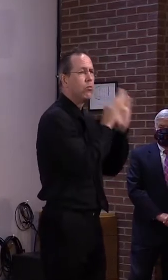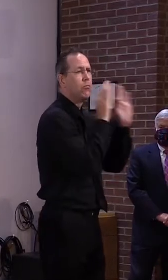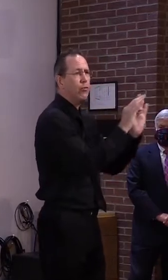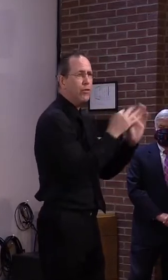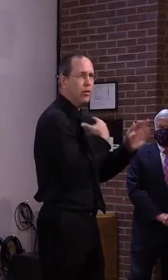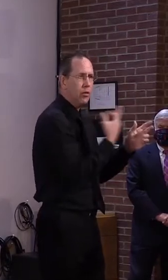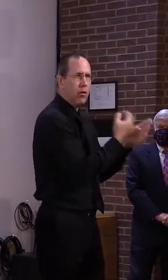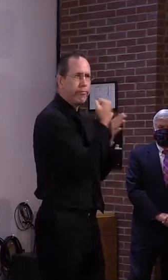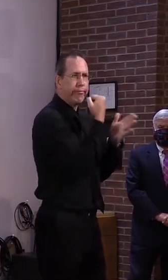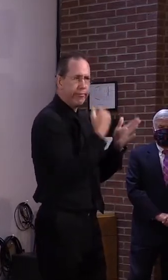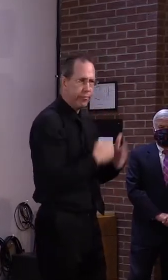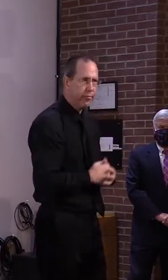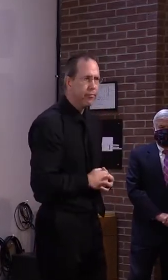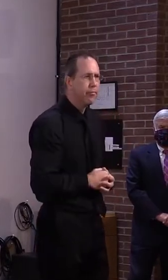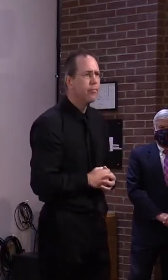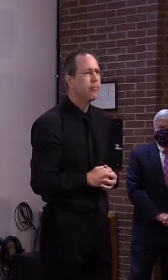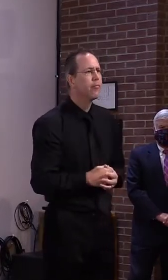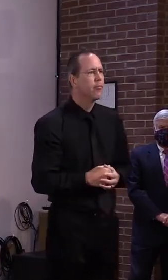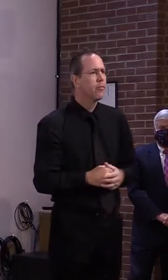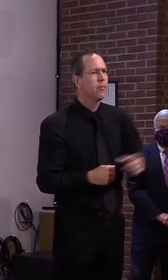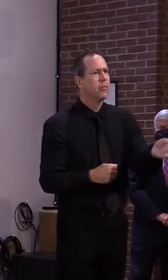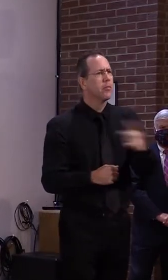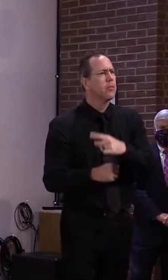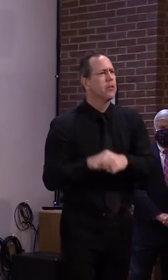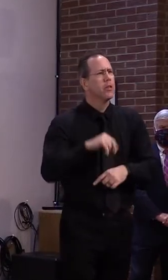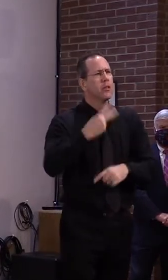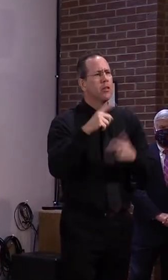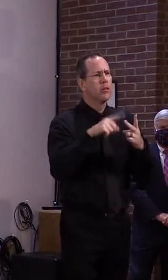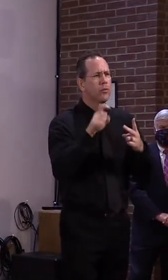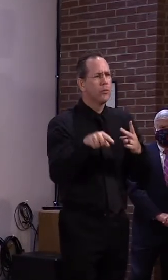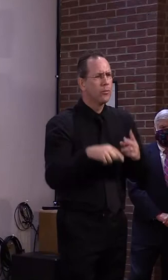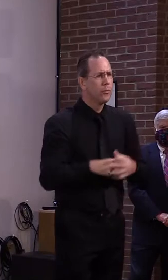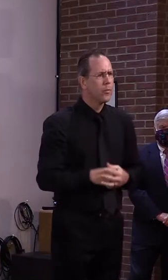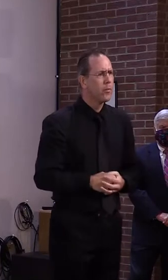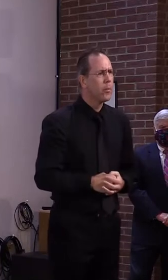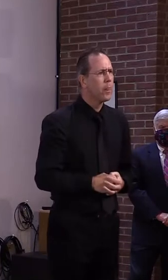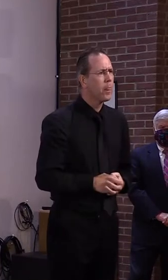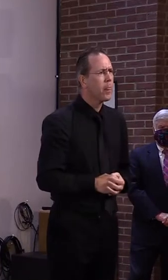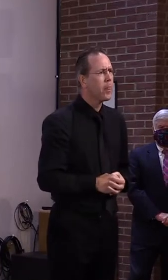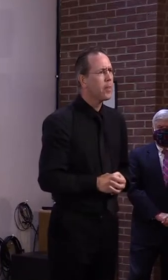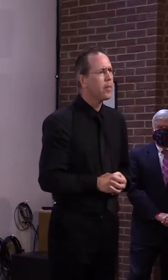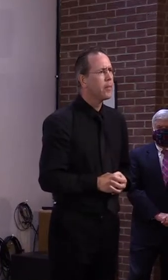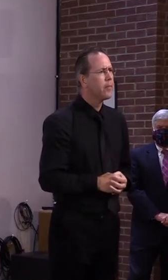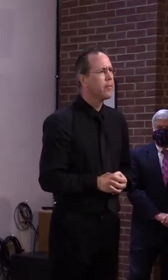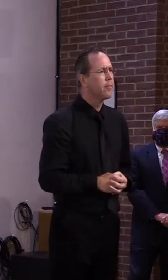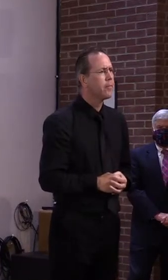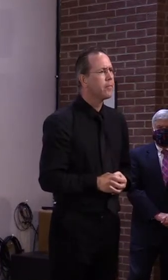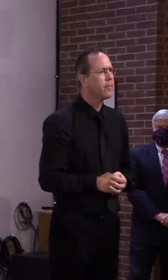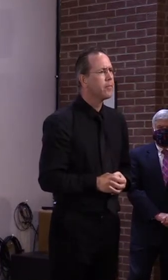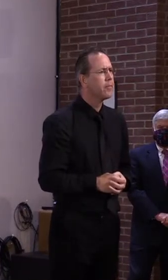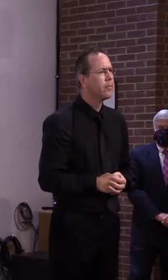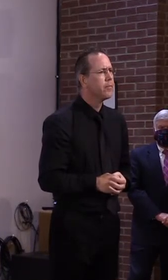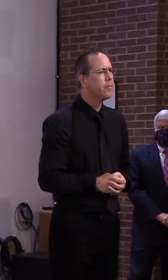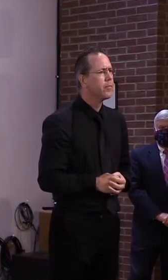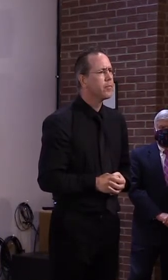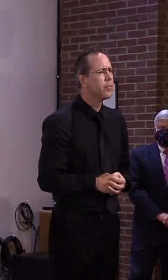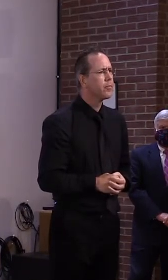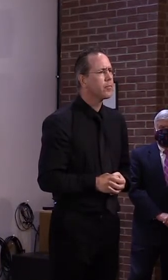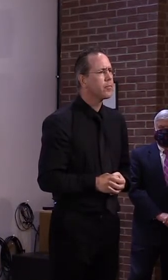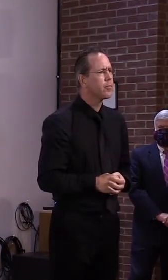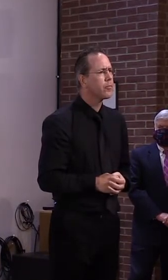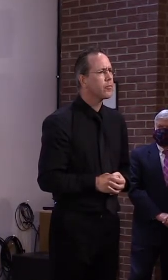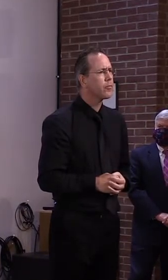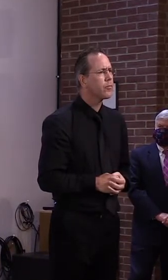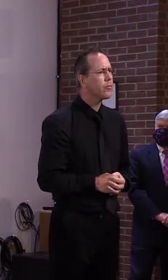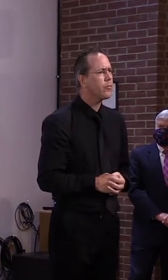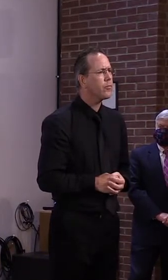education side, we're now a week or so into the return of colleges. Have we had any sort of update on testing,